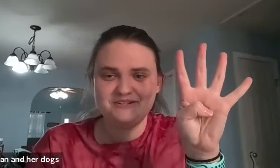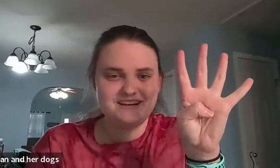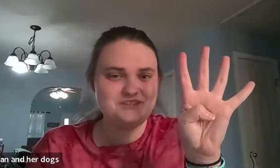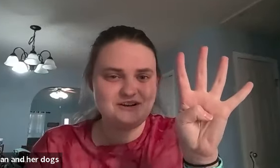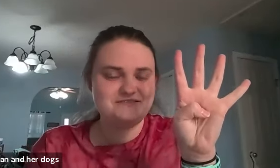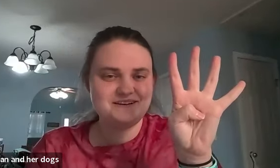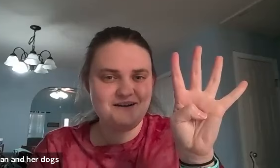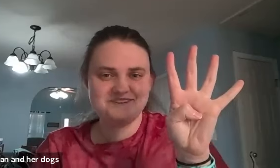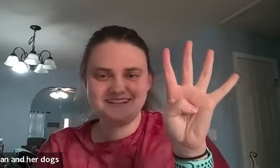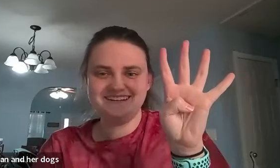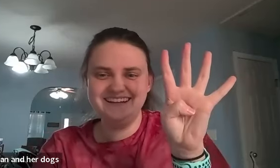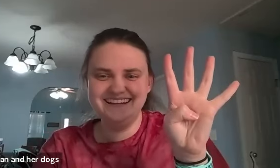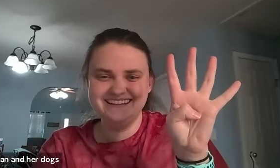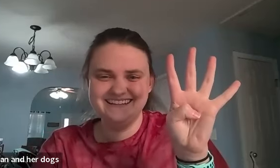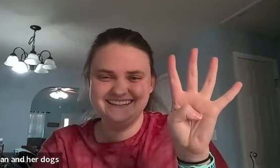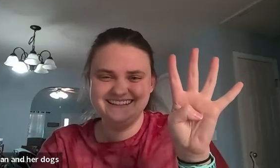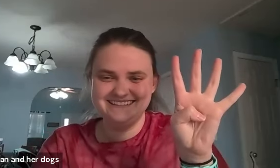I want you guys to start off feeling confident.